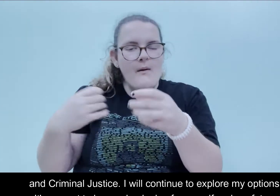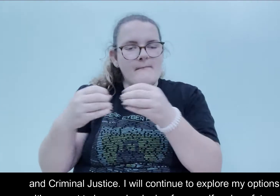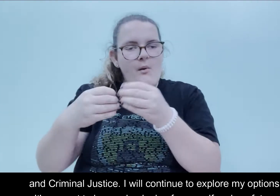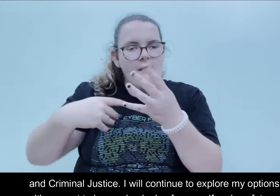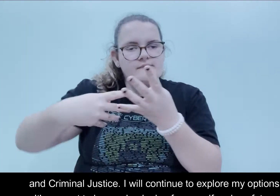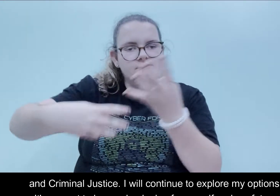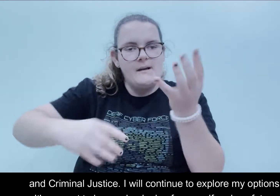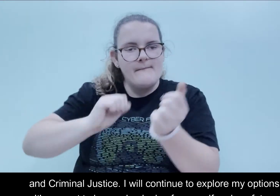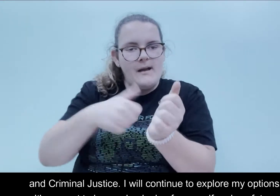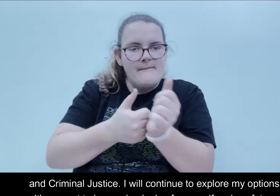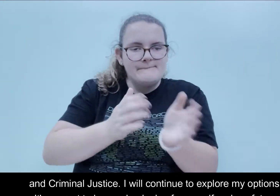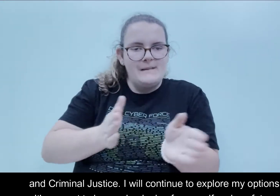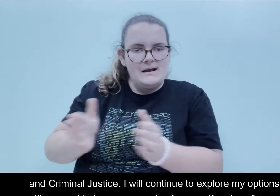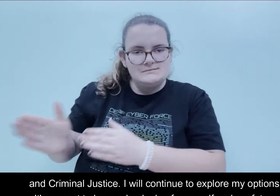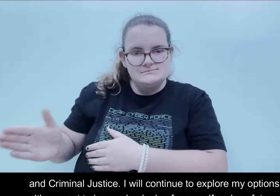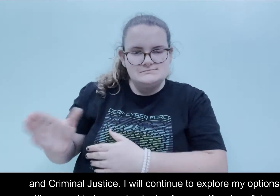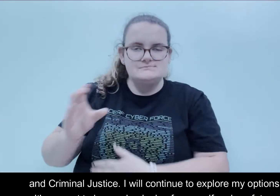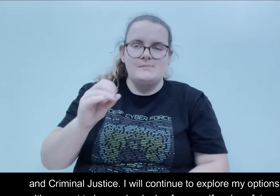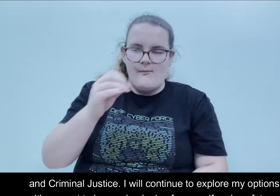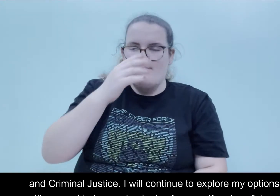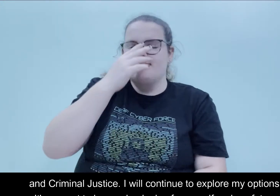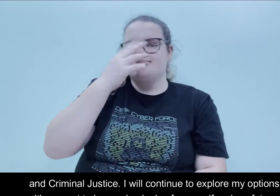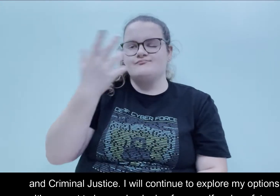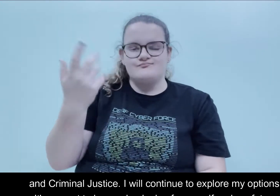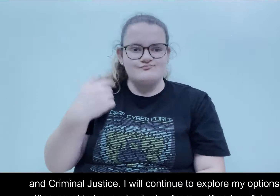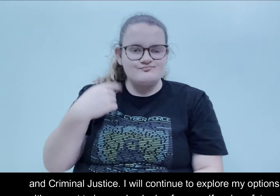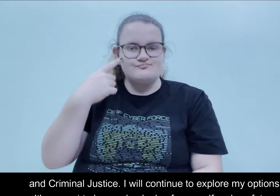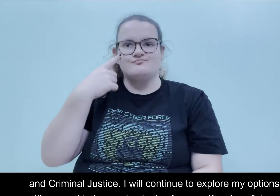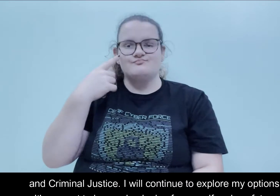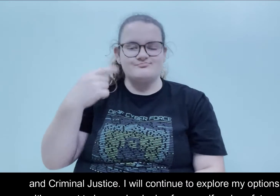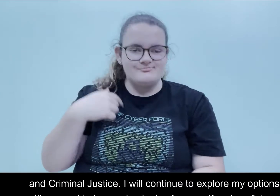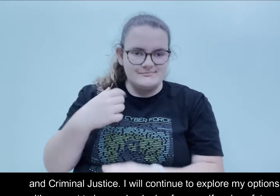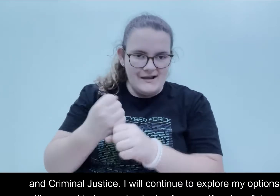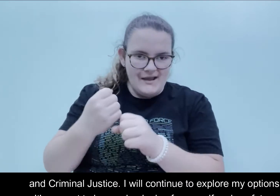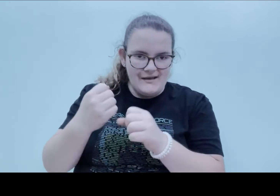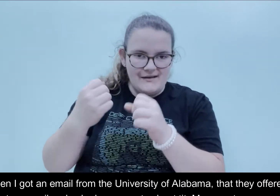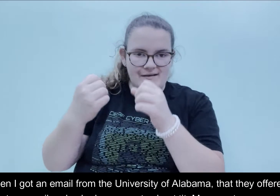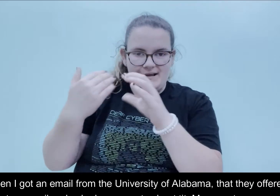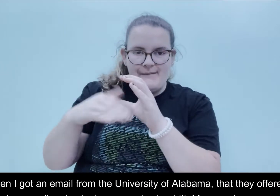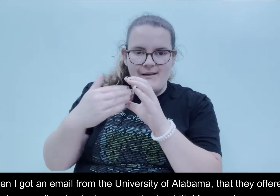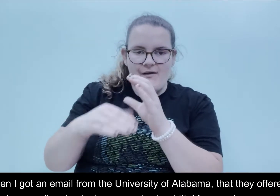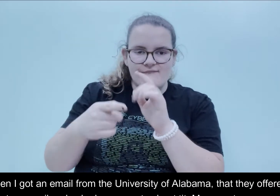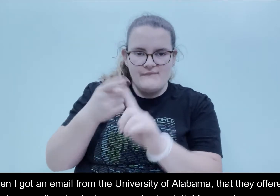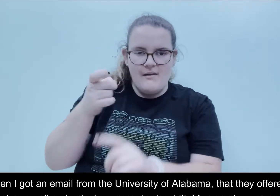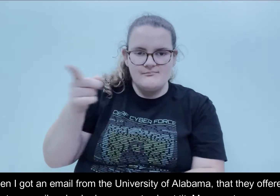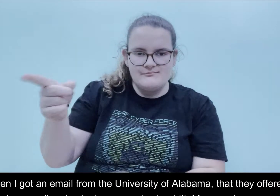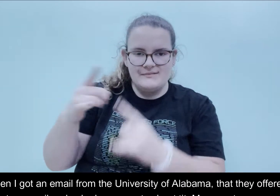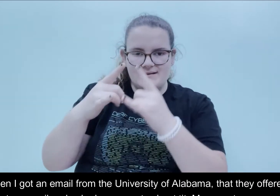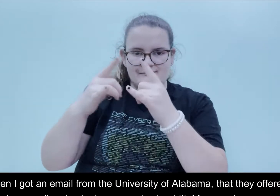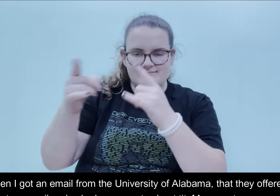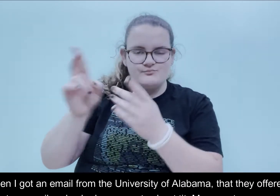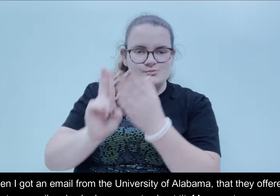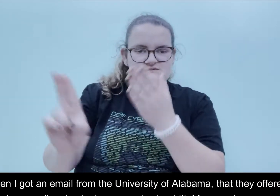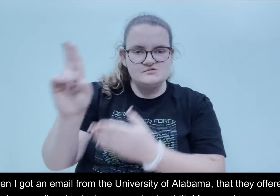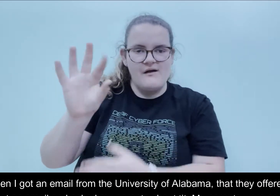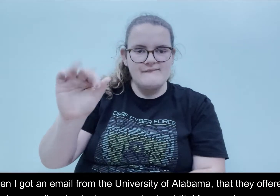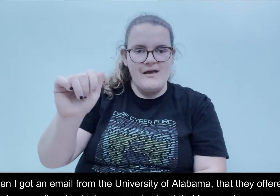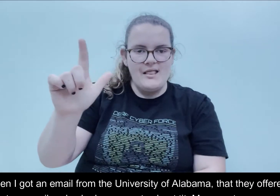to learn a lot more, variety, and I need to have like a backup plan. So I got